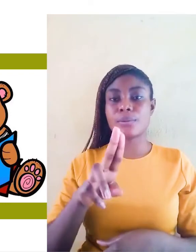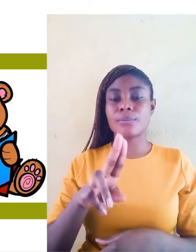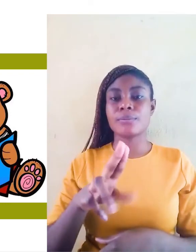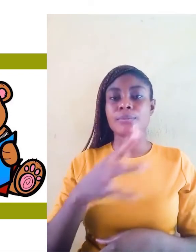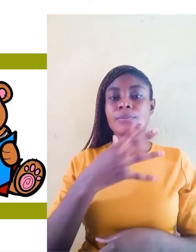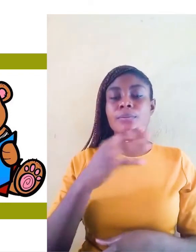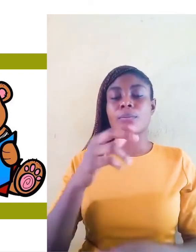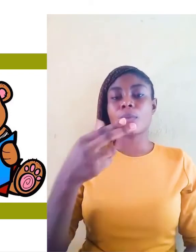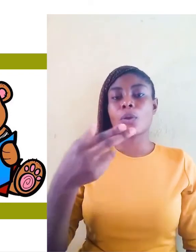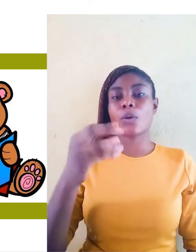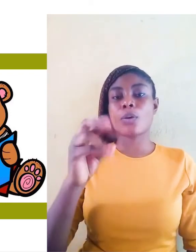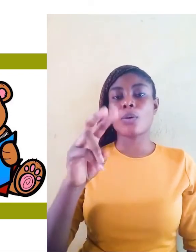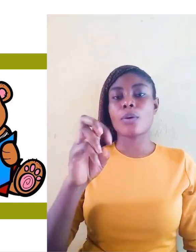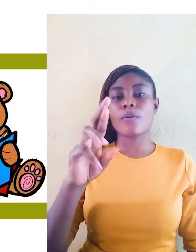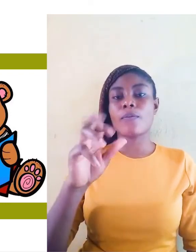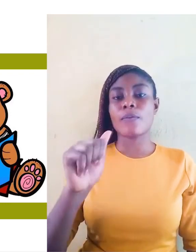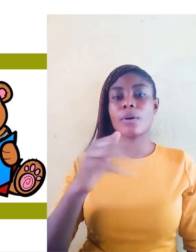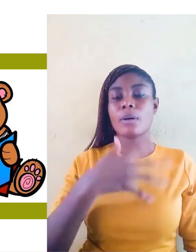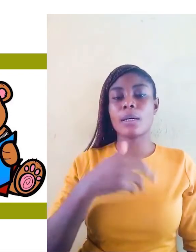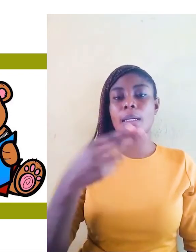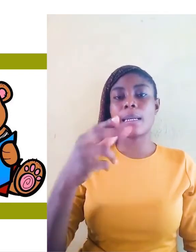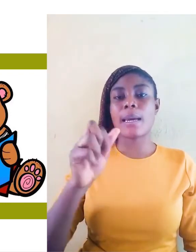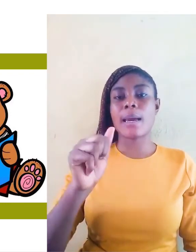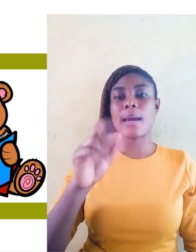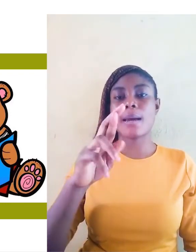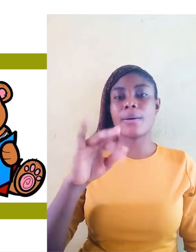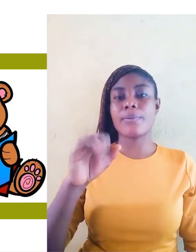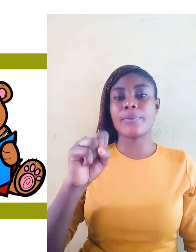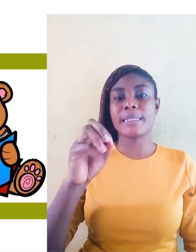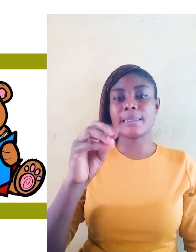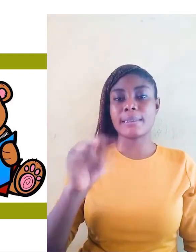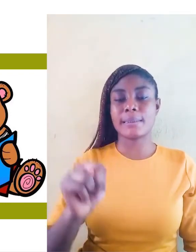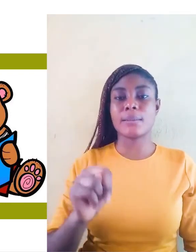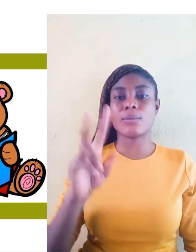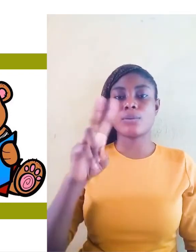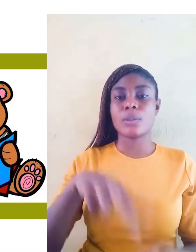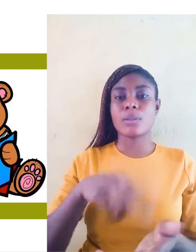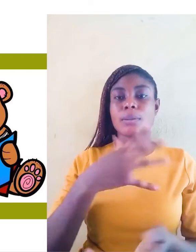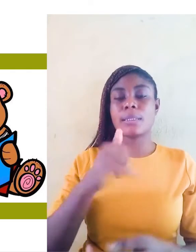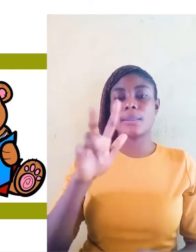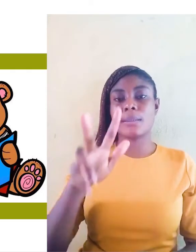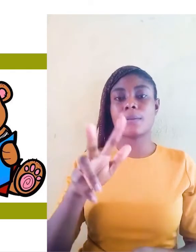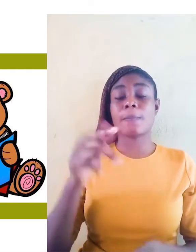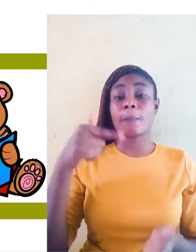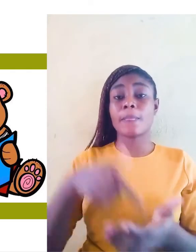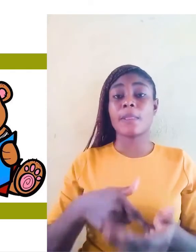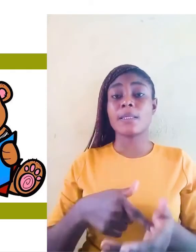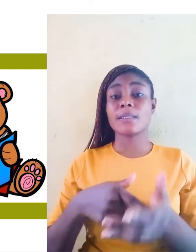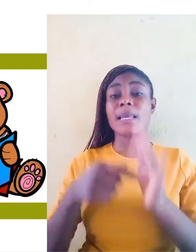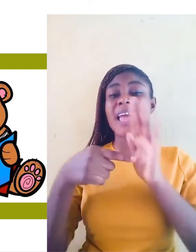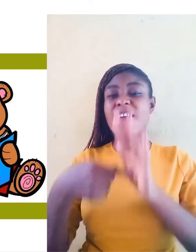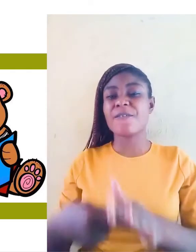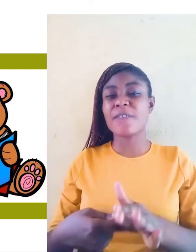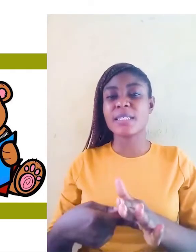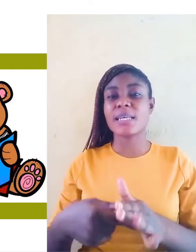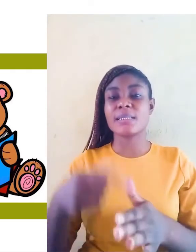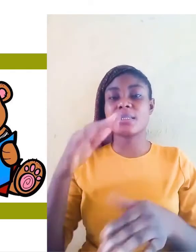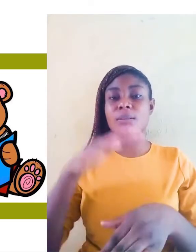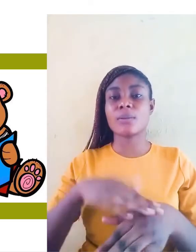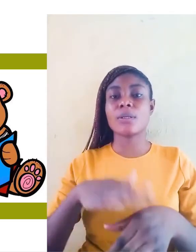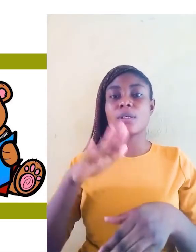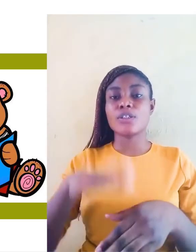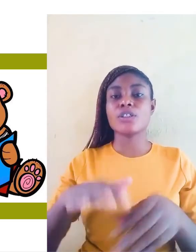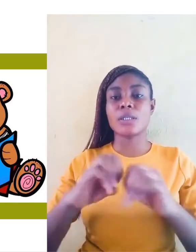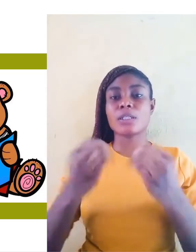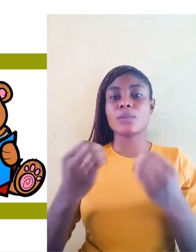Koppenheimer and Erickson, 2003. So, emergent literacy emphasizes on child's exposure